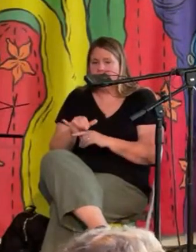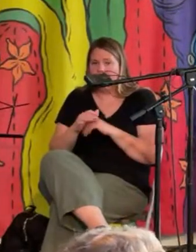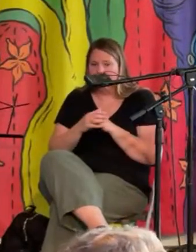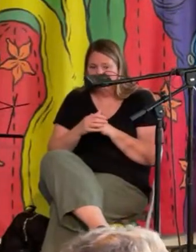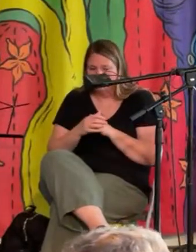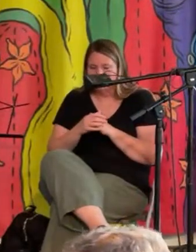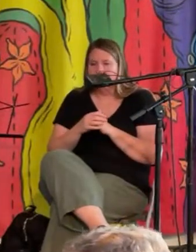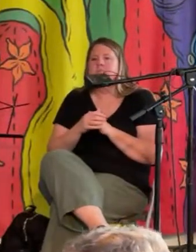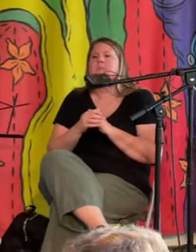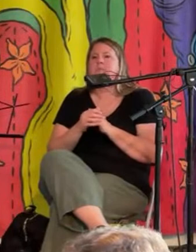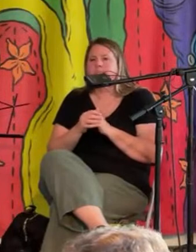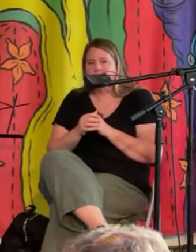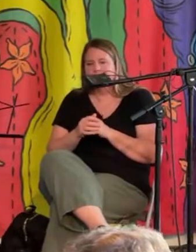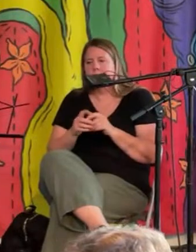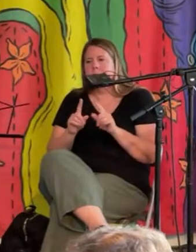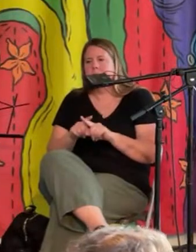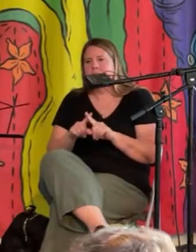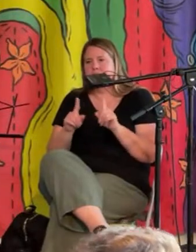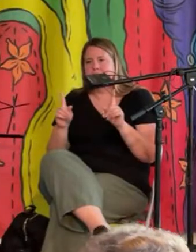surprise.